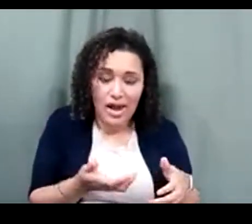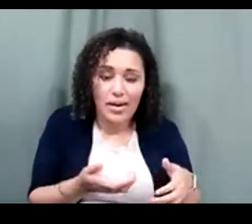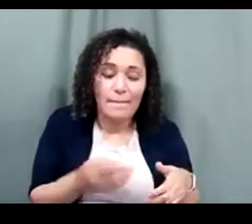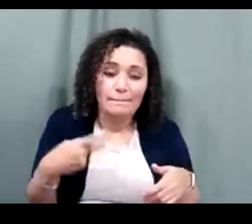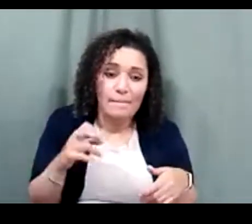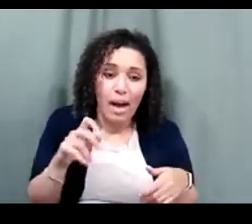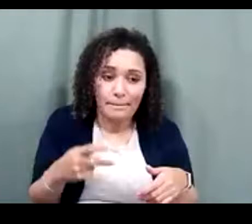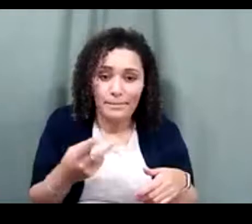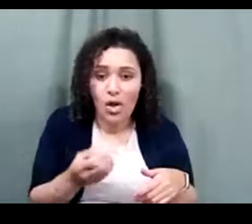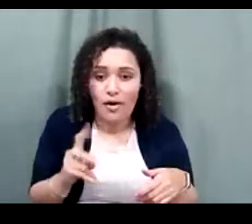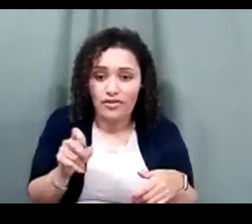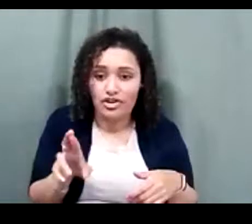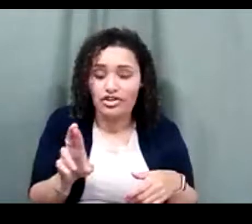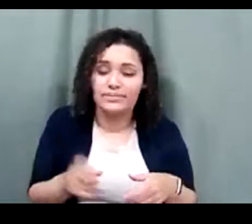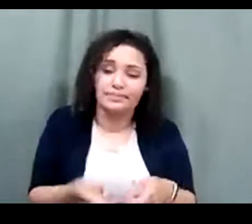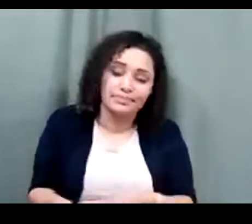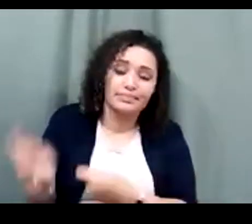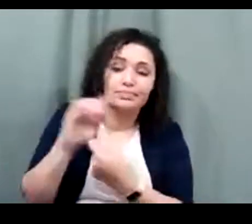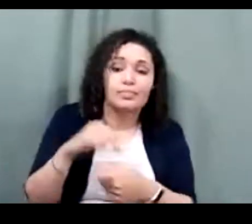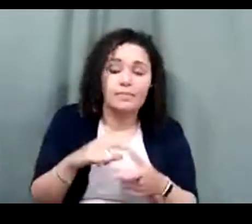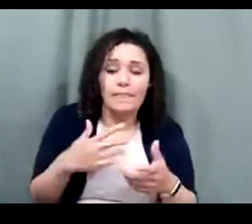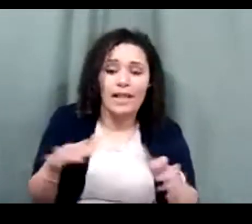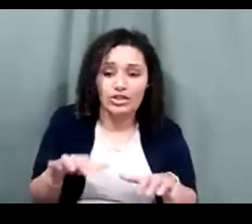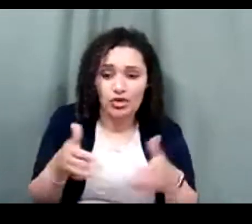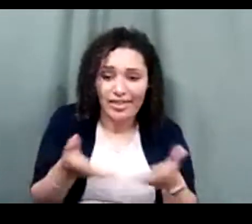that we kind of like. So